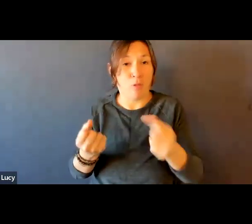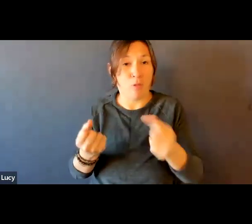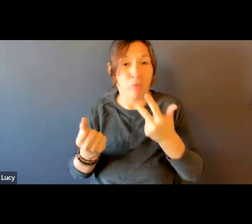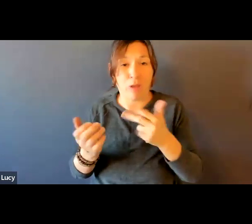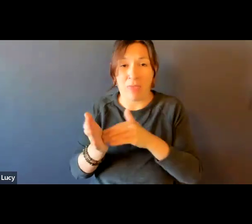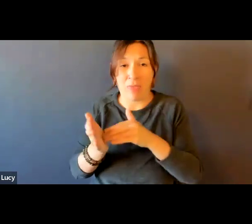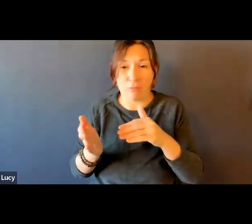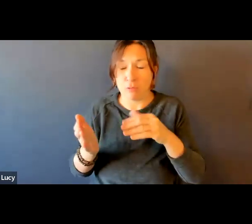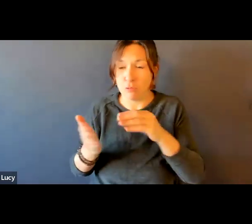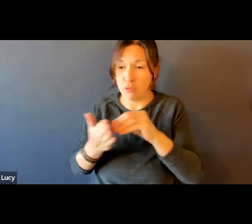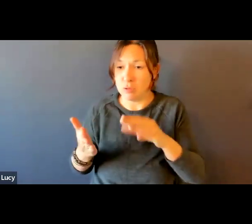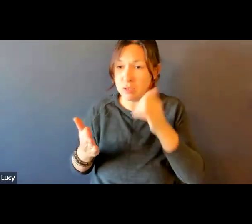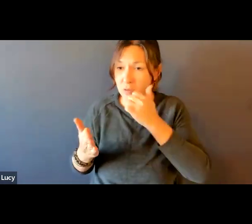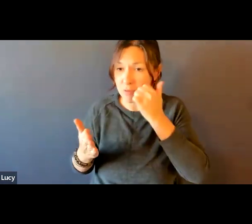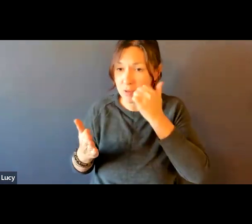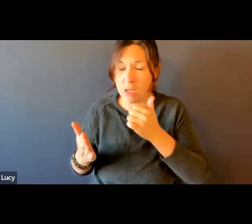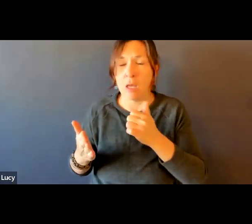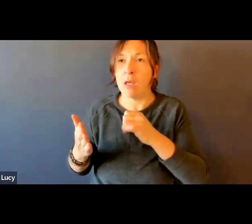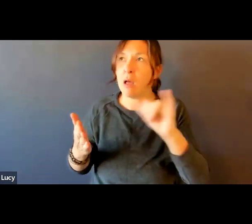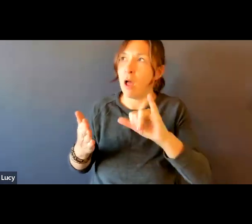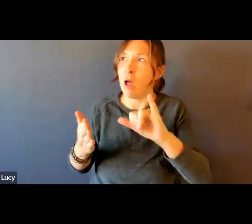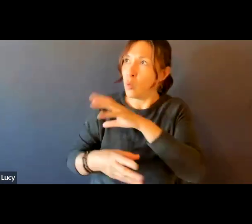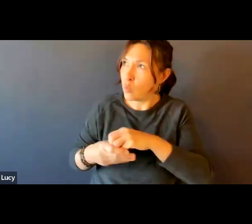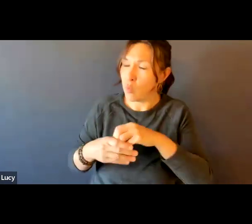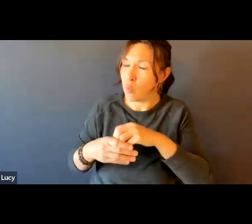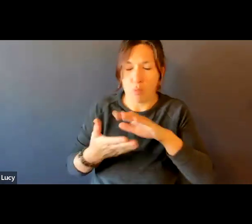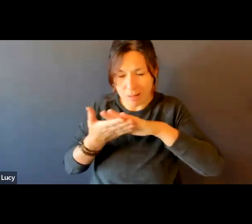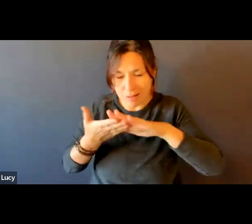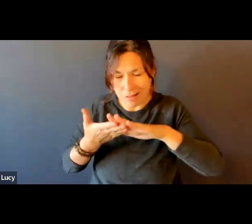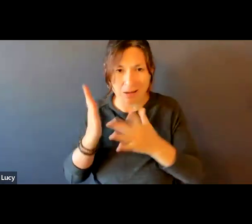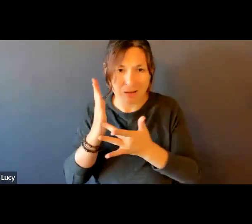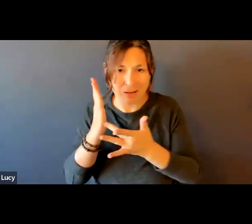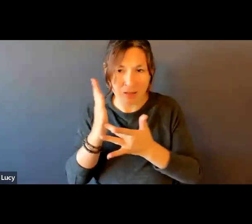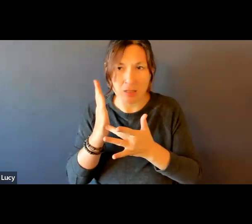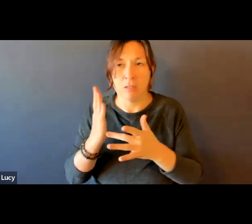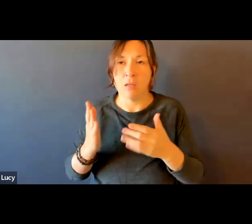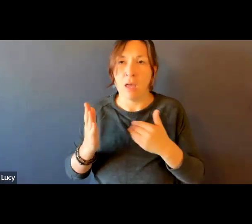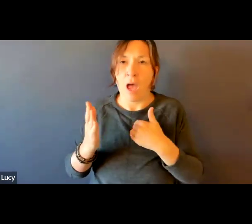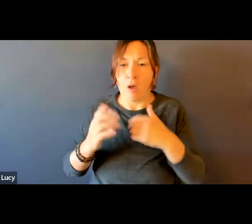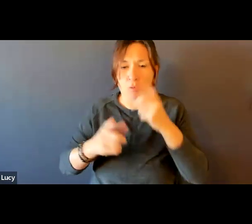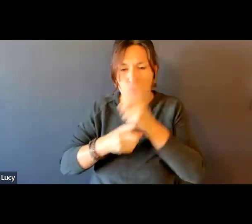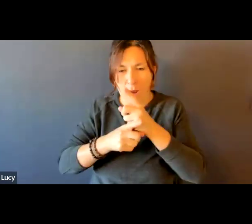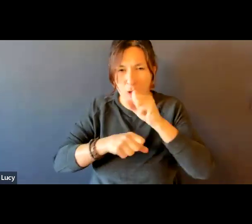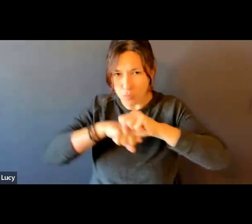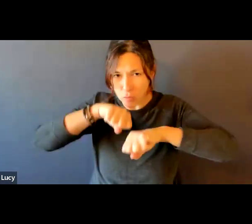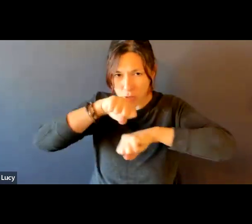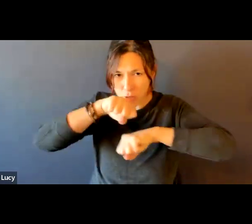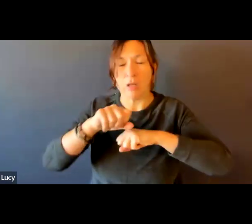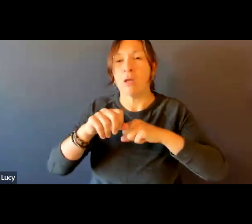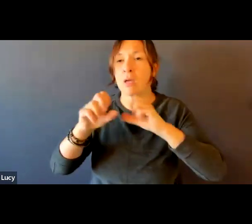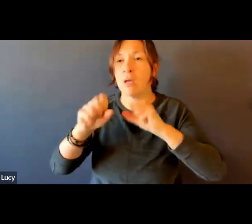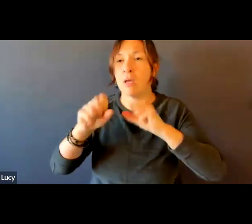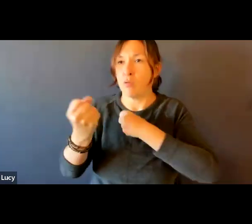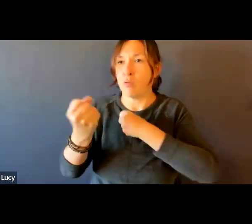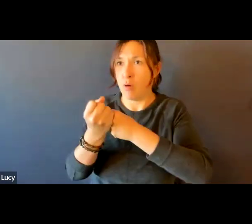deploy clean technology, ensure that we have the infrastructure to support effective operations, and provide students